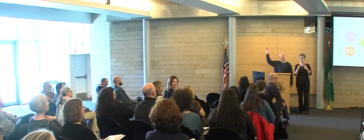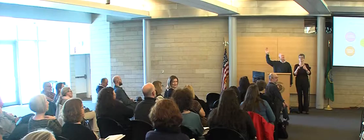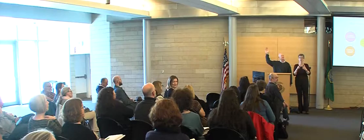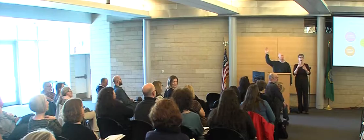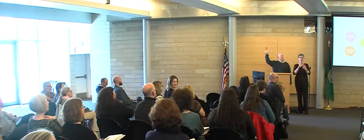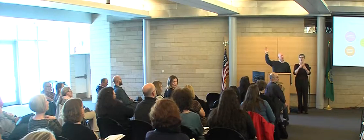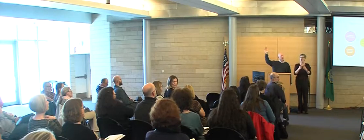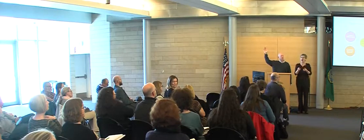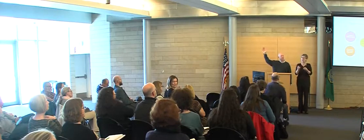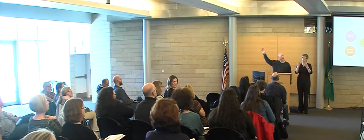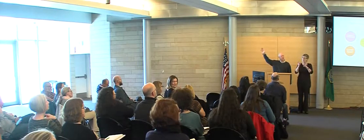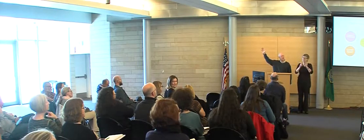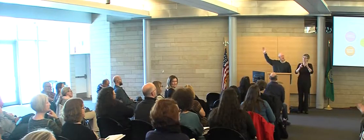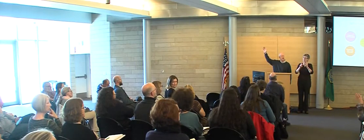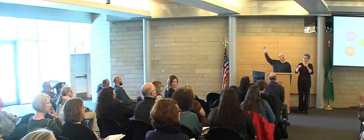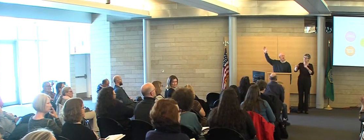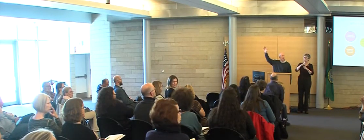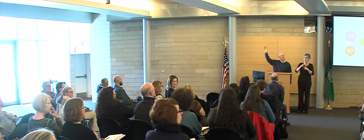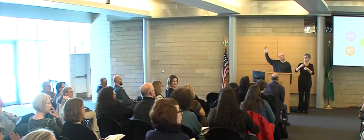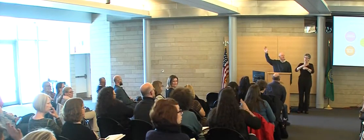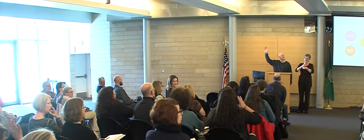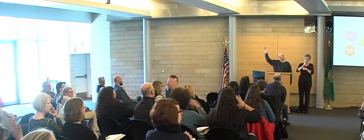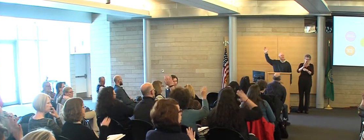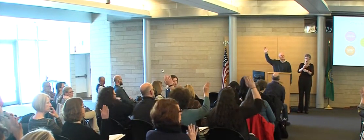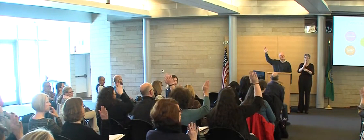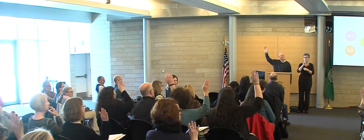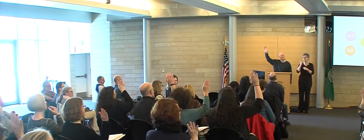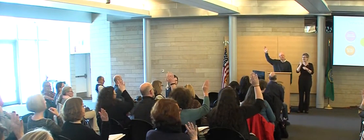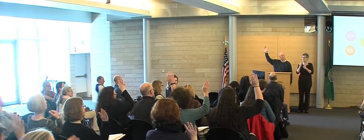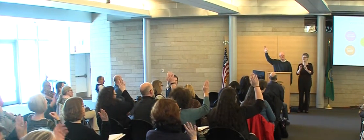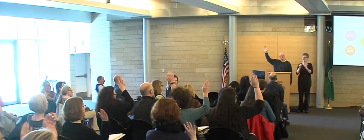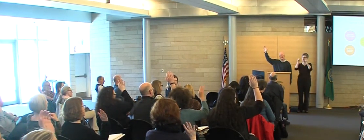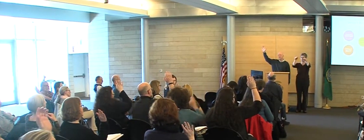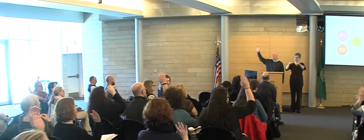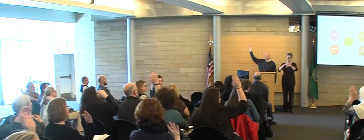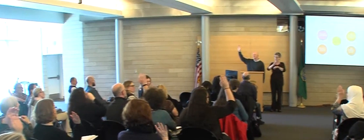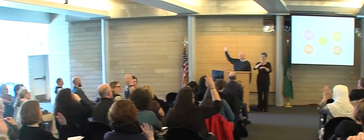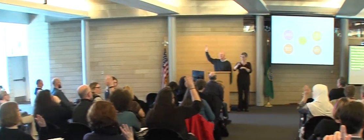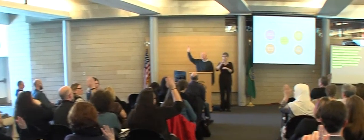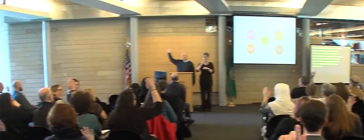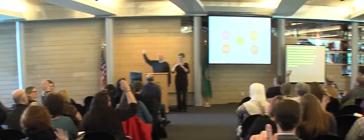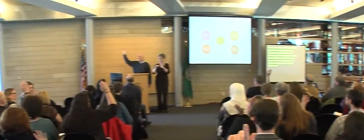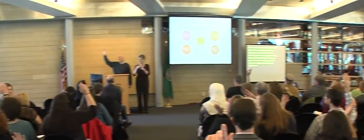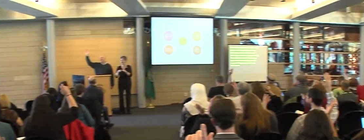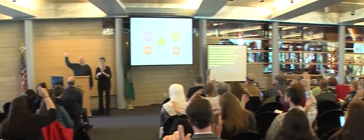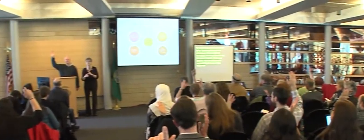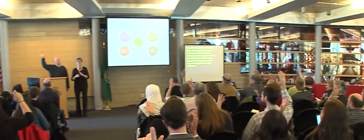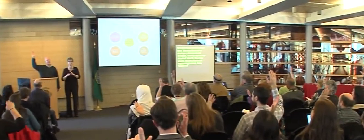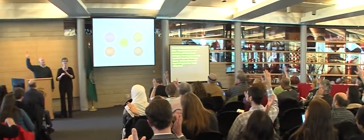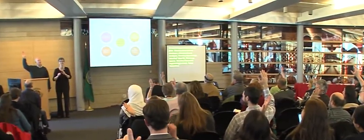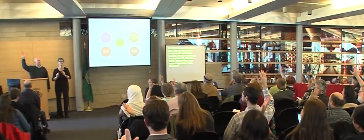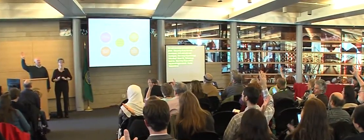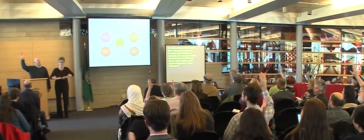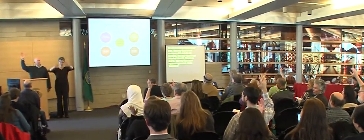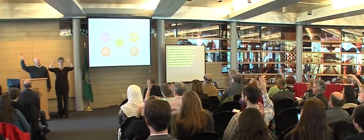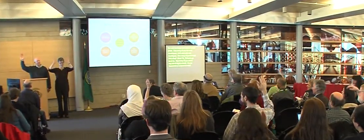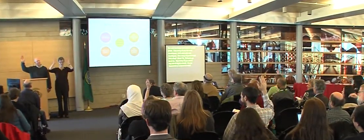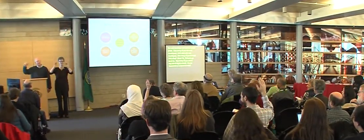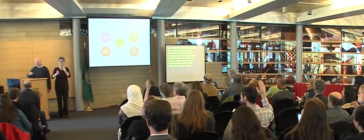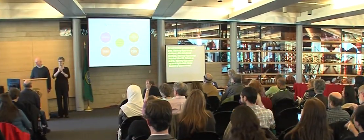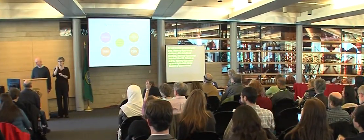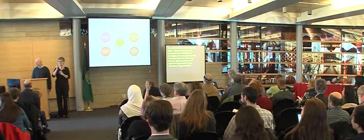web developers? Let's start with web developers. How many of you develop websites? Okay, about 10, 15 hands